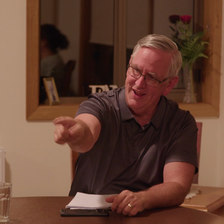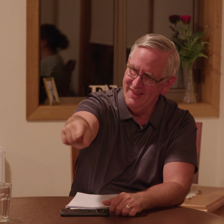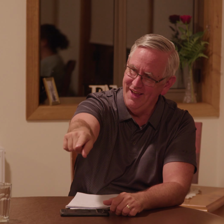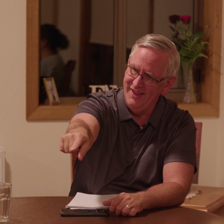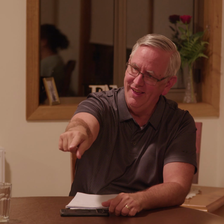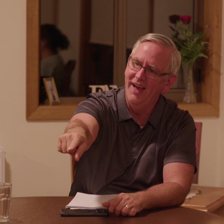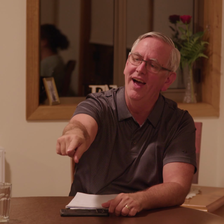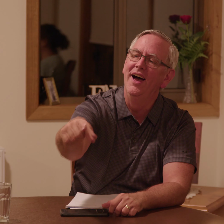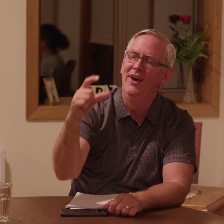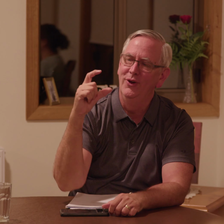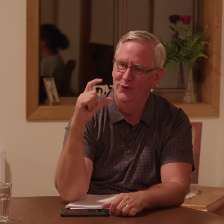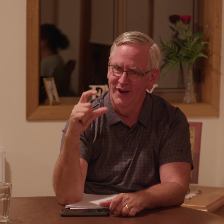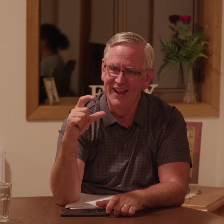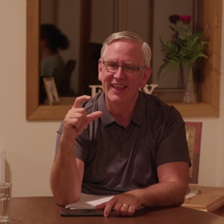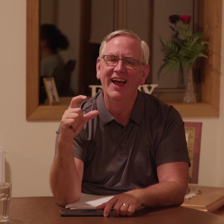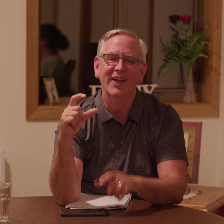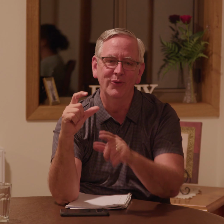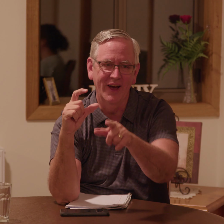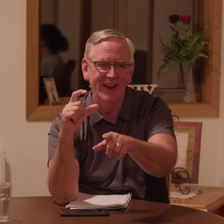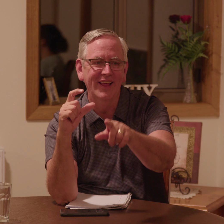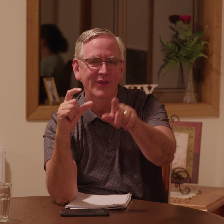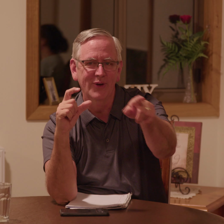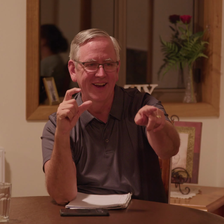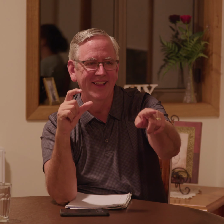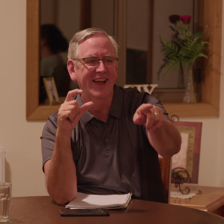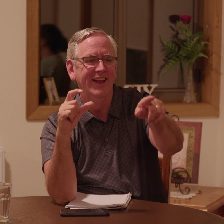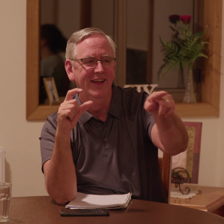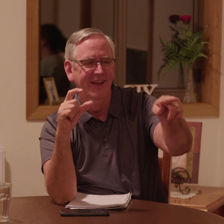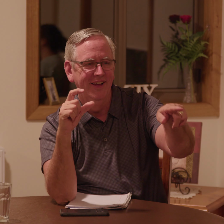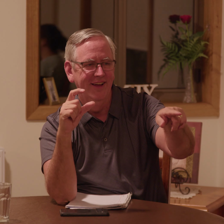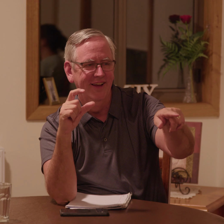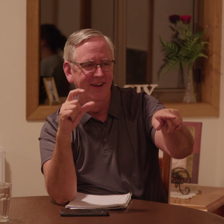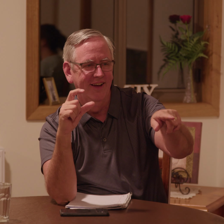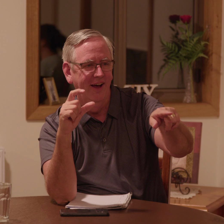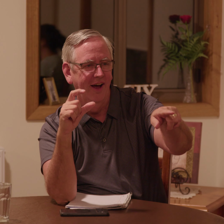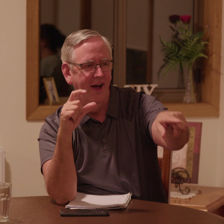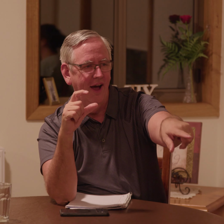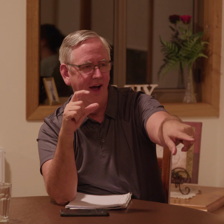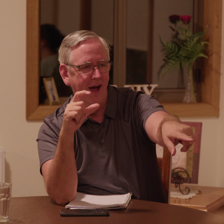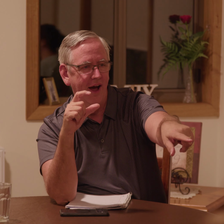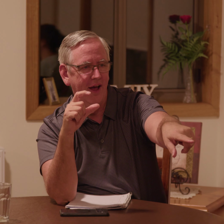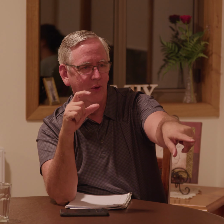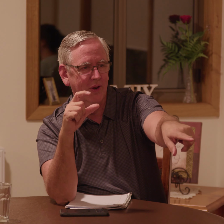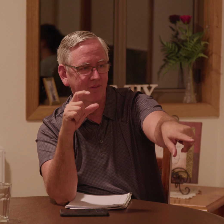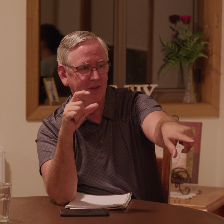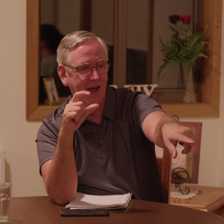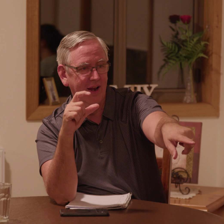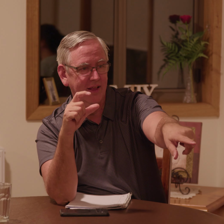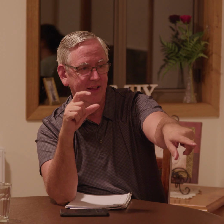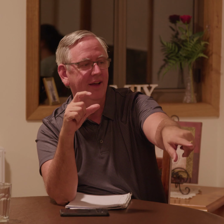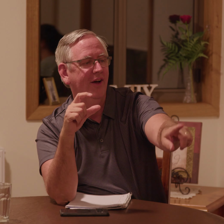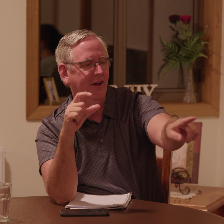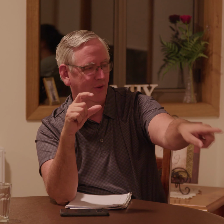Right-handed. Who's your dominant? What, that way? Oh, okay. I'm the one who